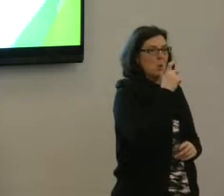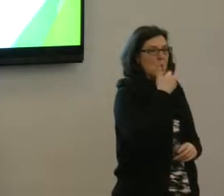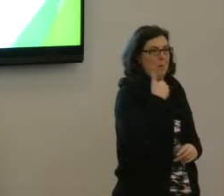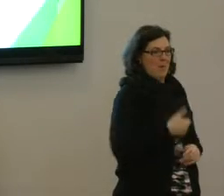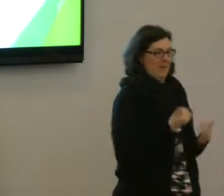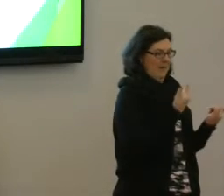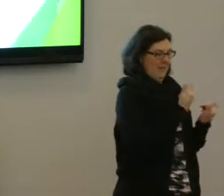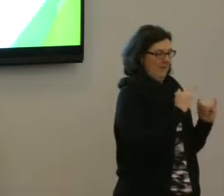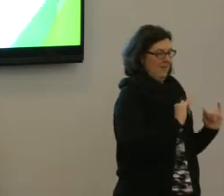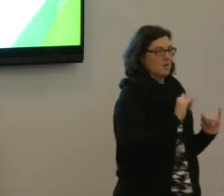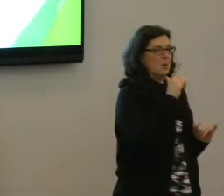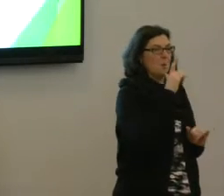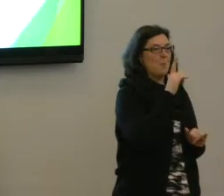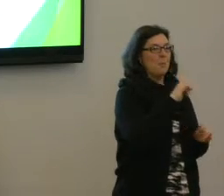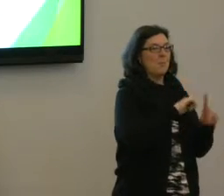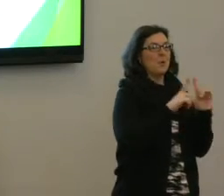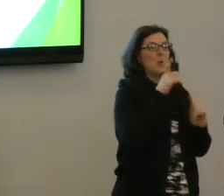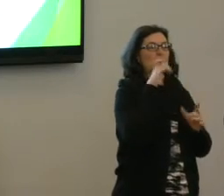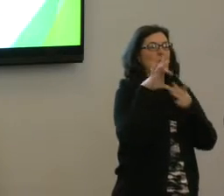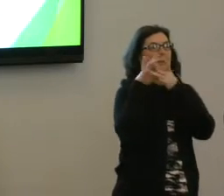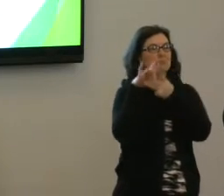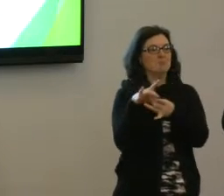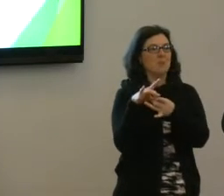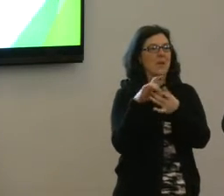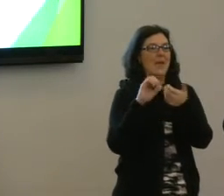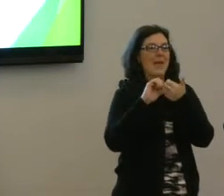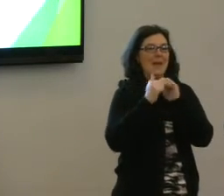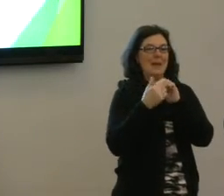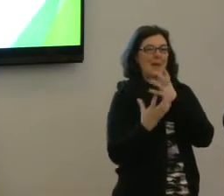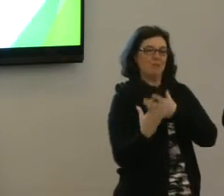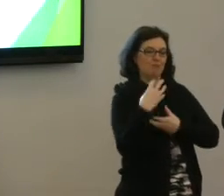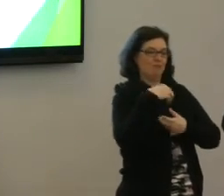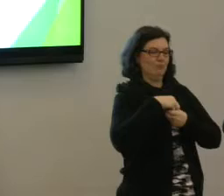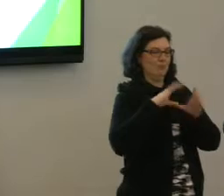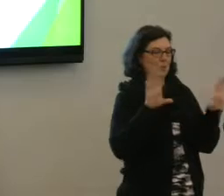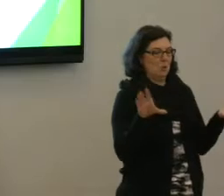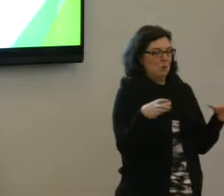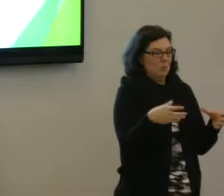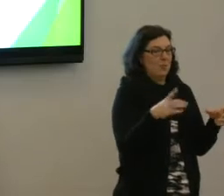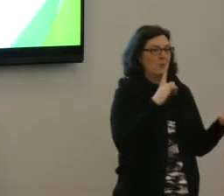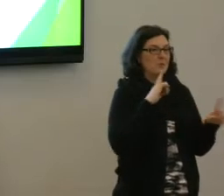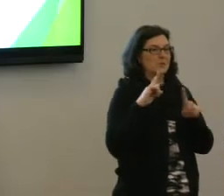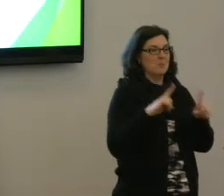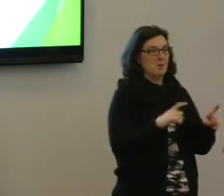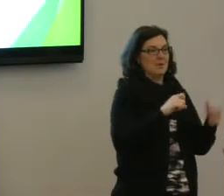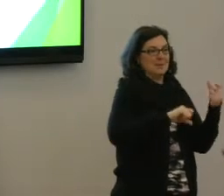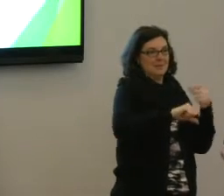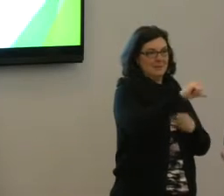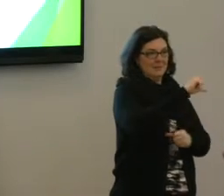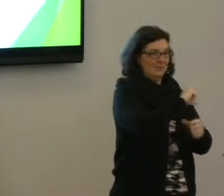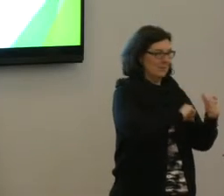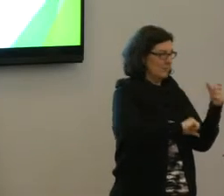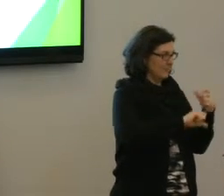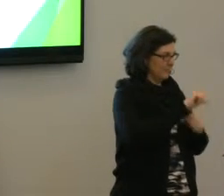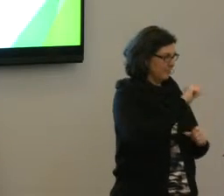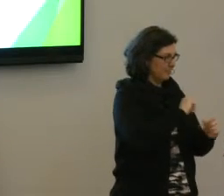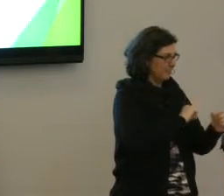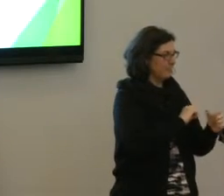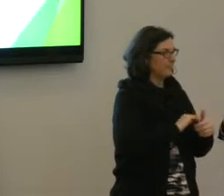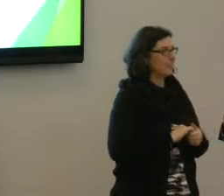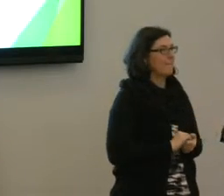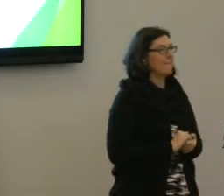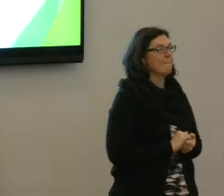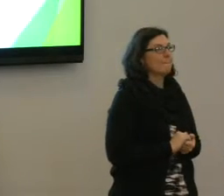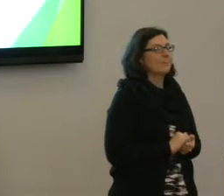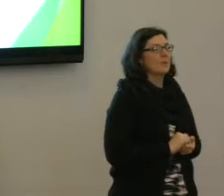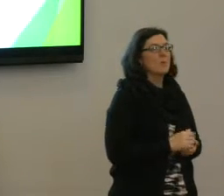but whose are you? And how are we part of this body that responds to one another? Who are